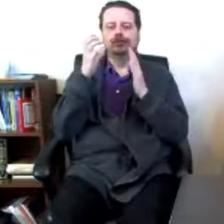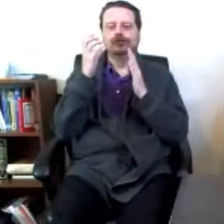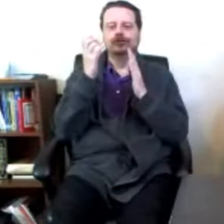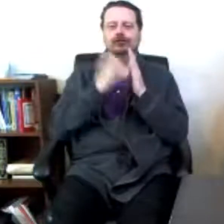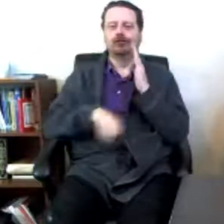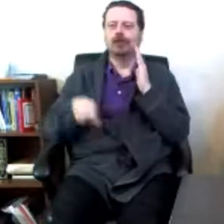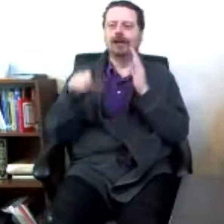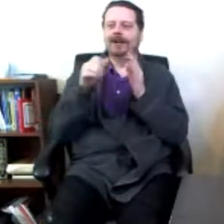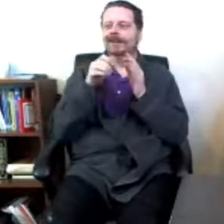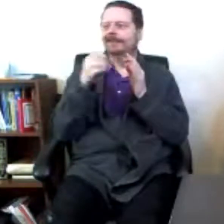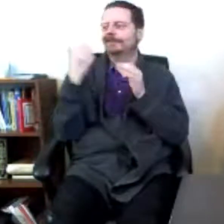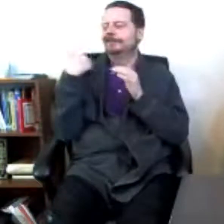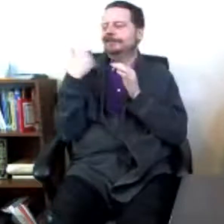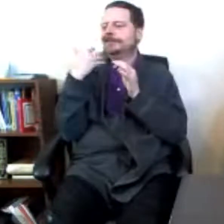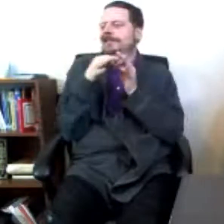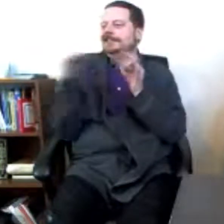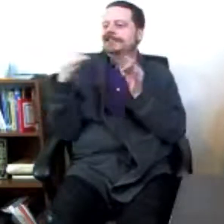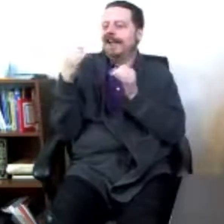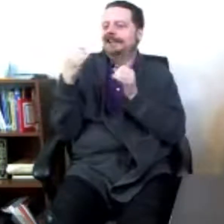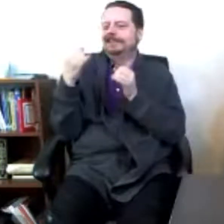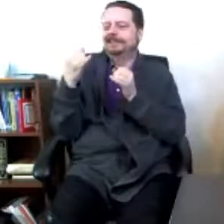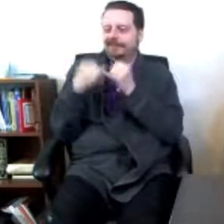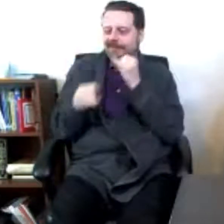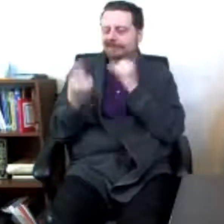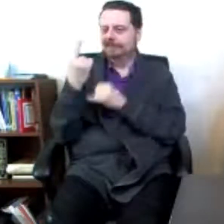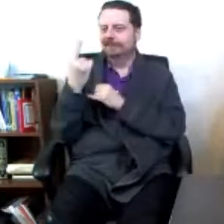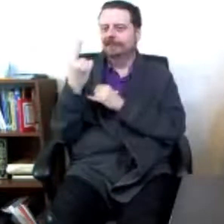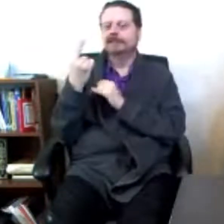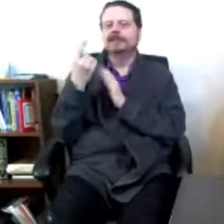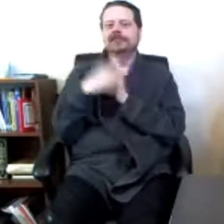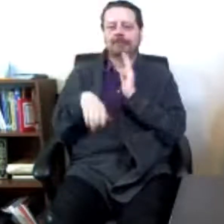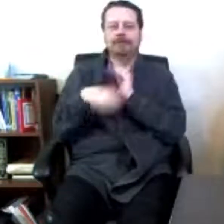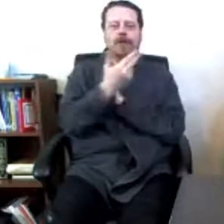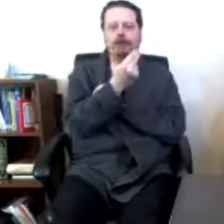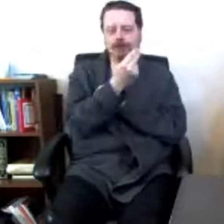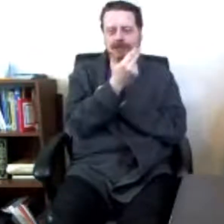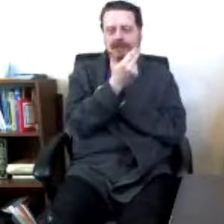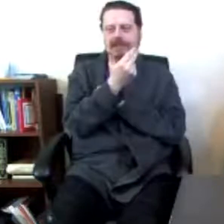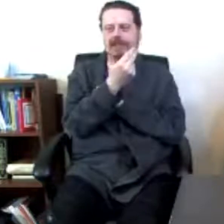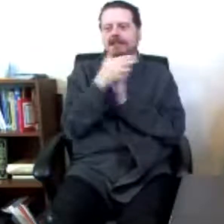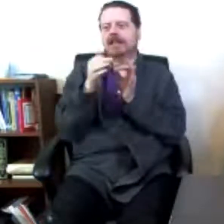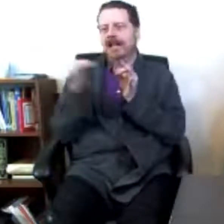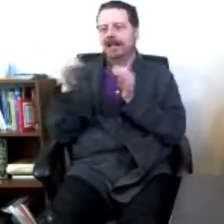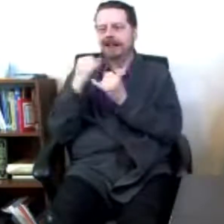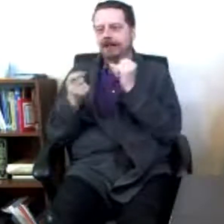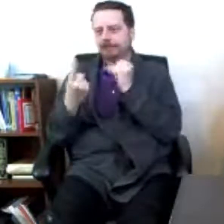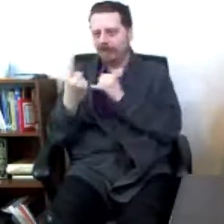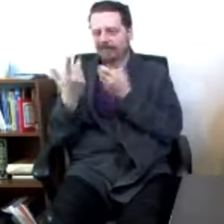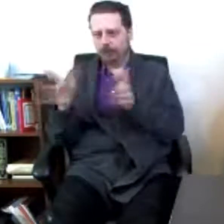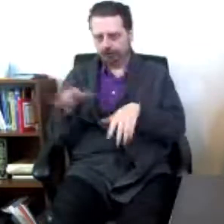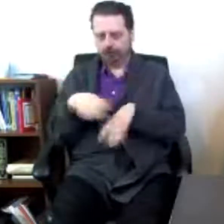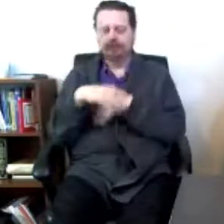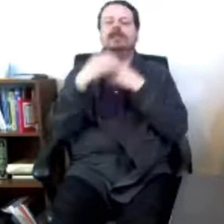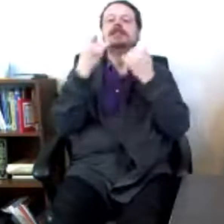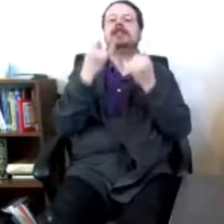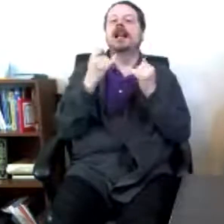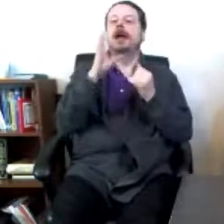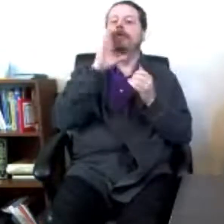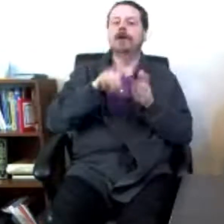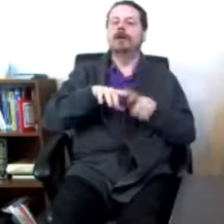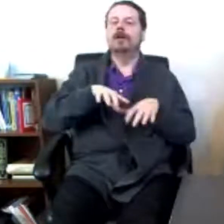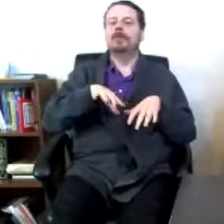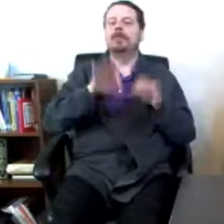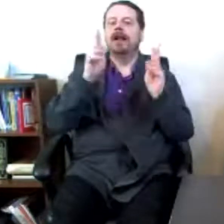last ayah of chapter 2, chapter 13, and we are resuming today